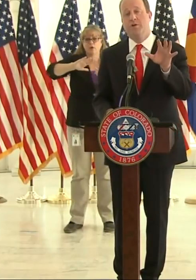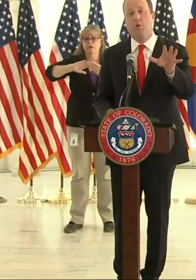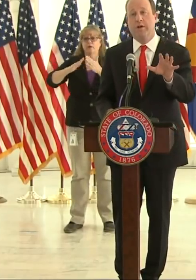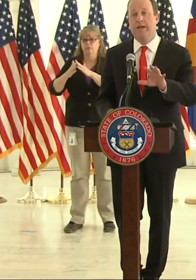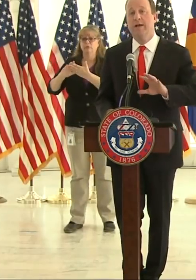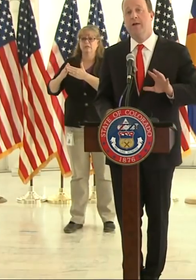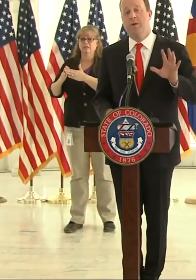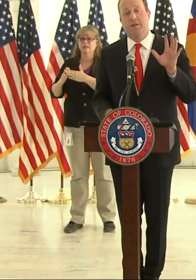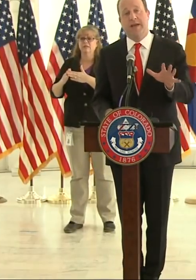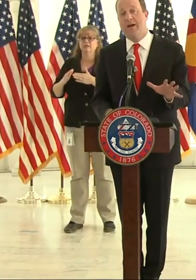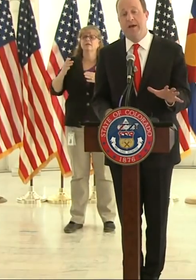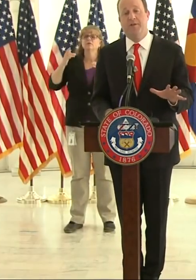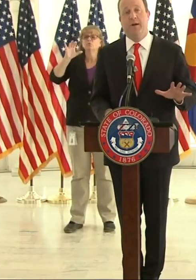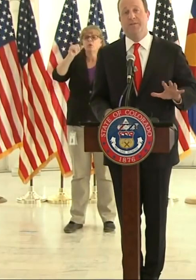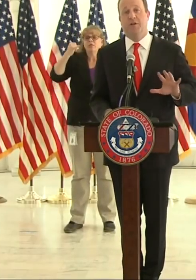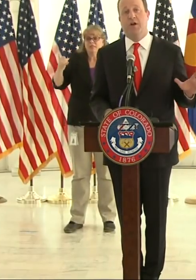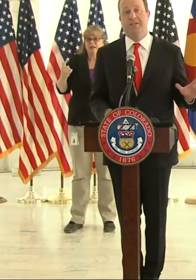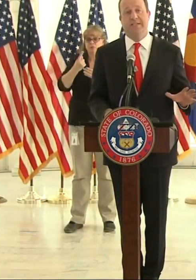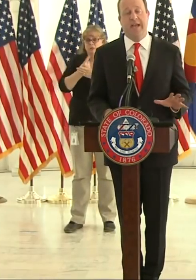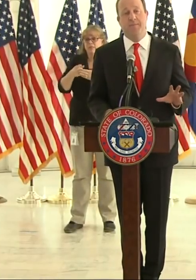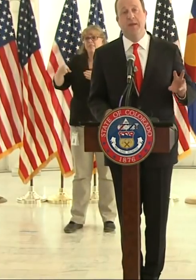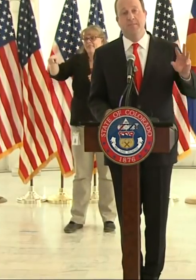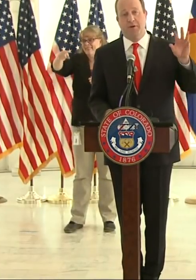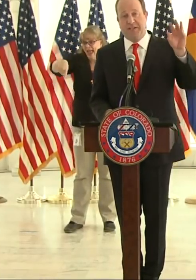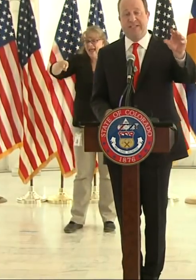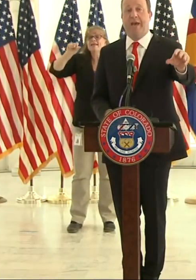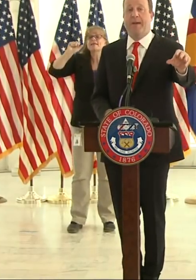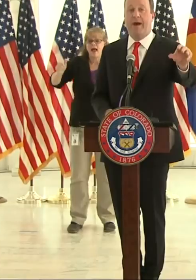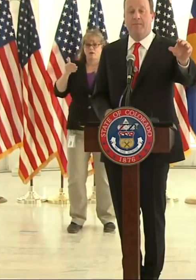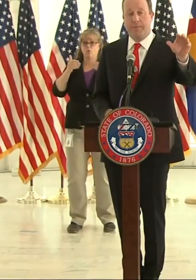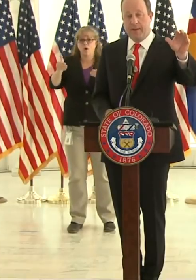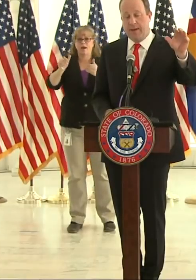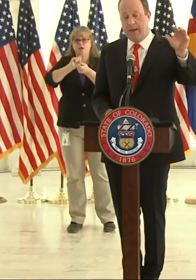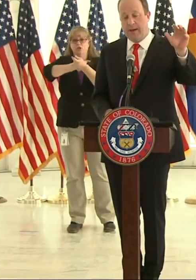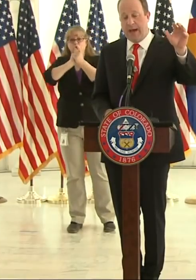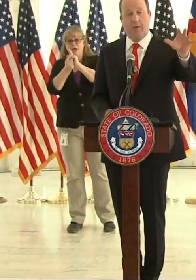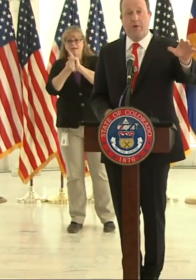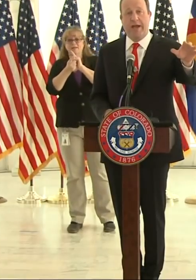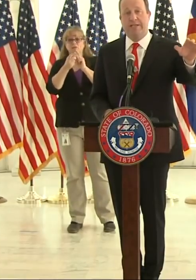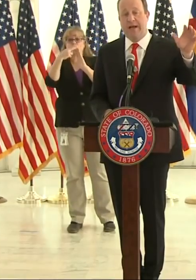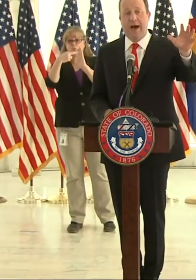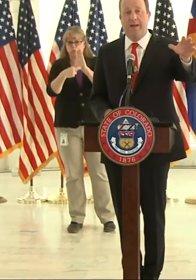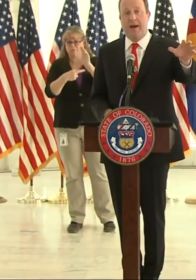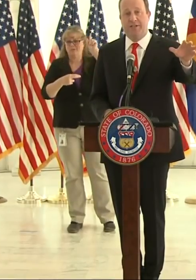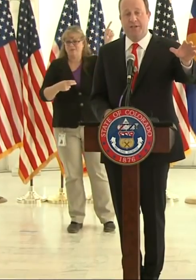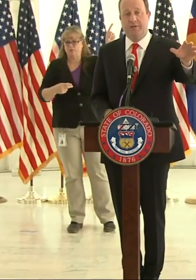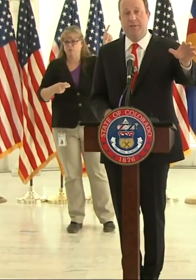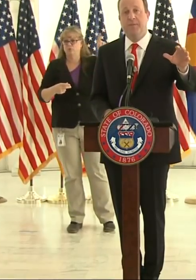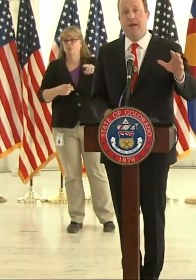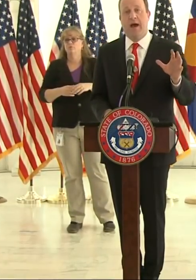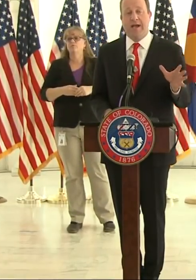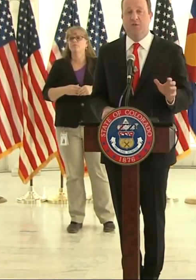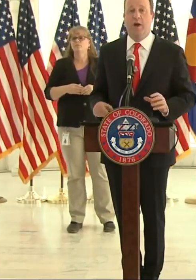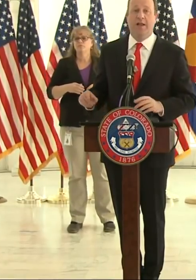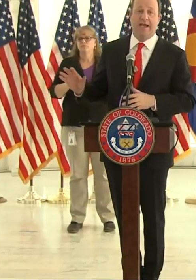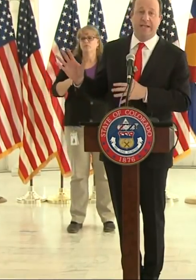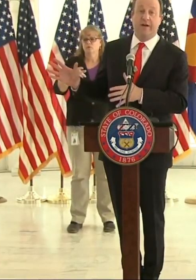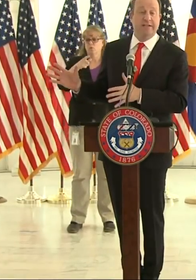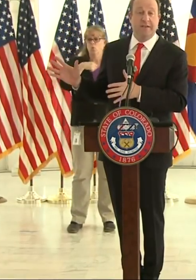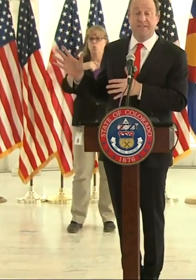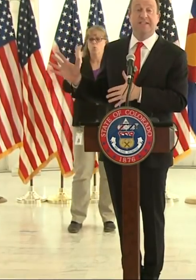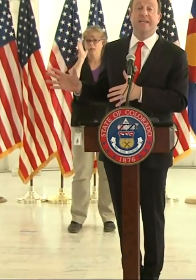looking forward to working with county health departments across the state, both to stamp out outbreaks and hot zones, as